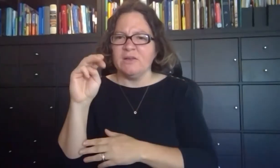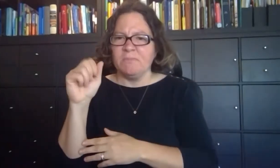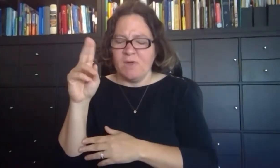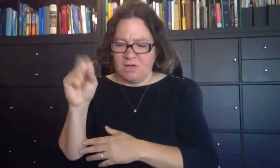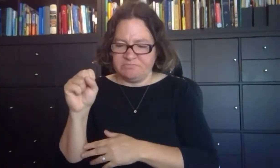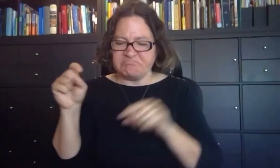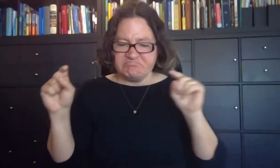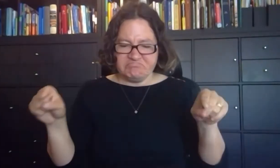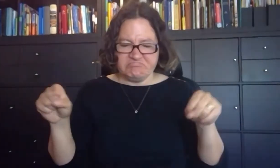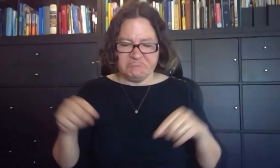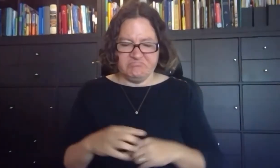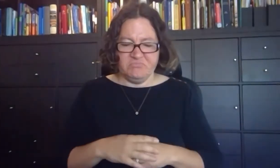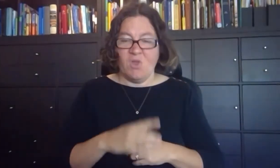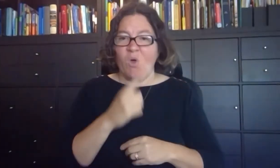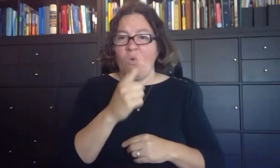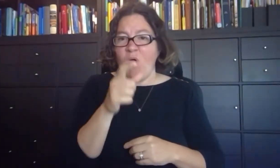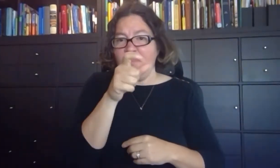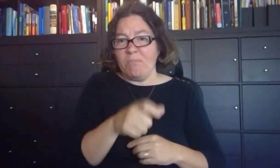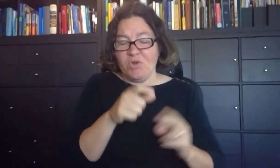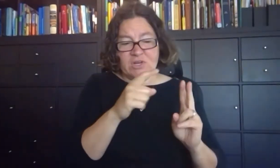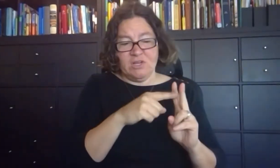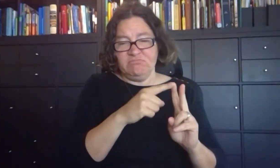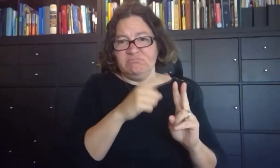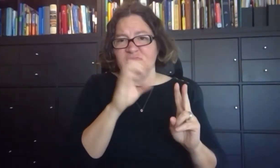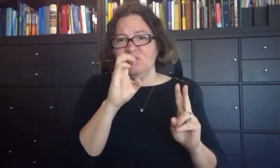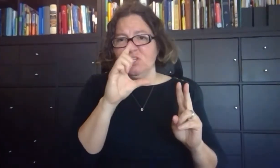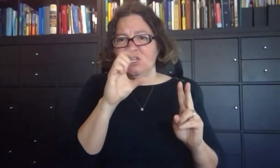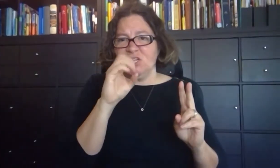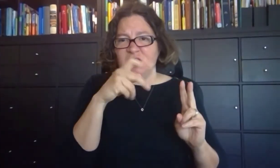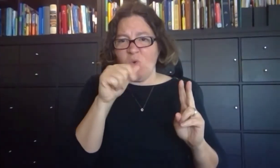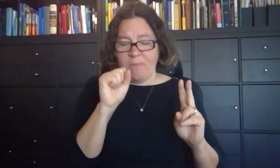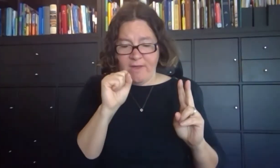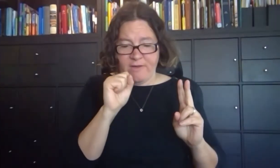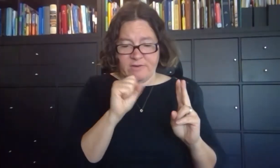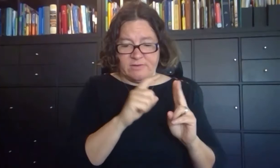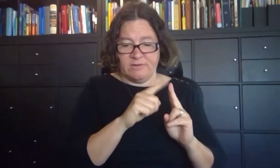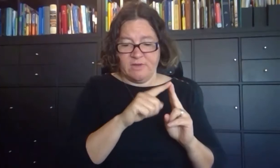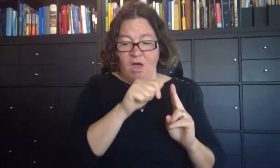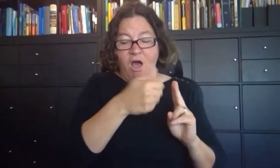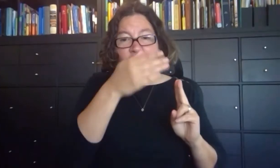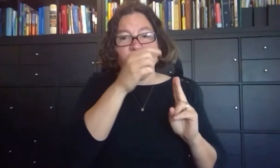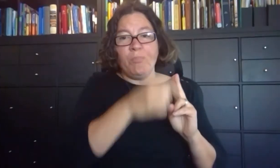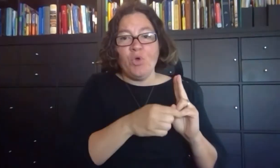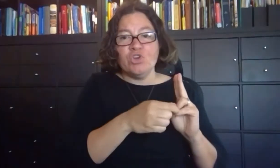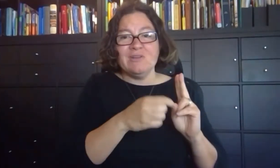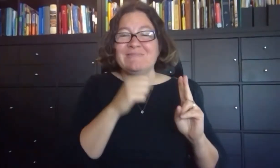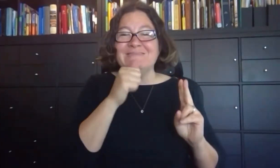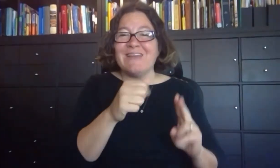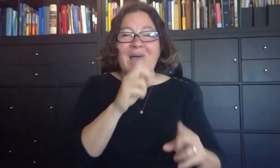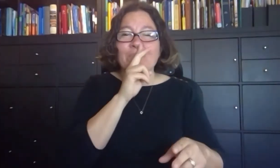Today's story begins with two of Jesus' followers on the road between Jerusalem and Emmaus. The one is